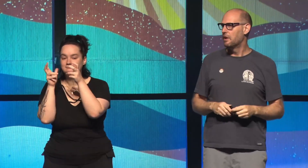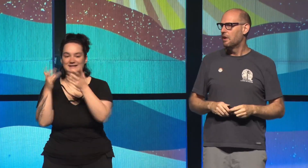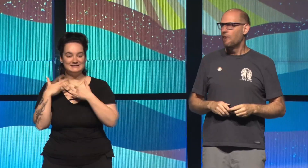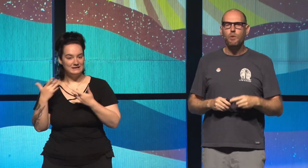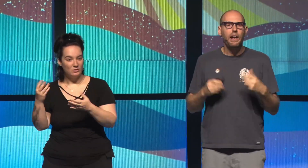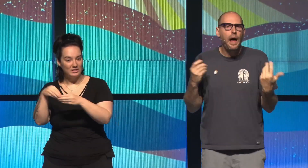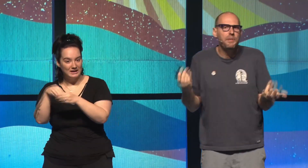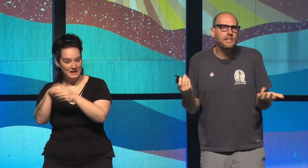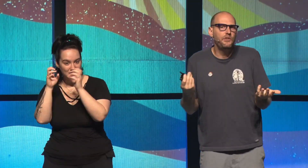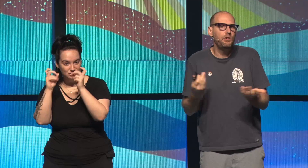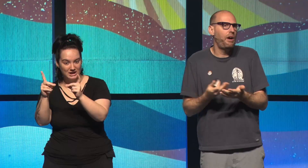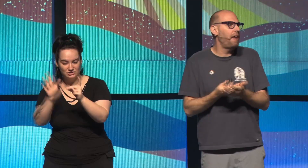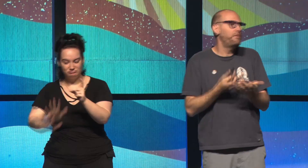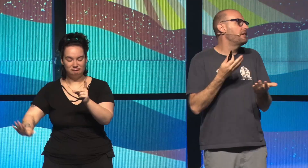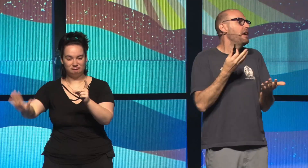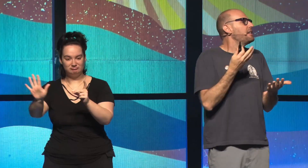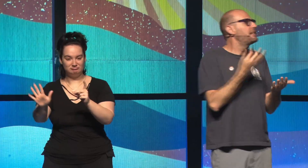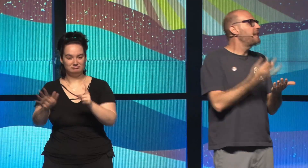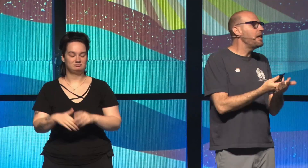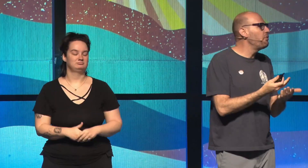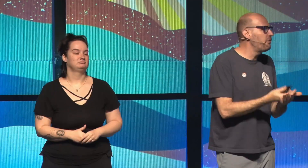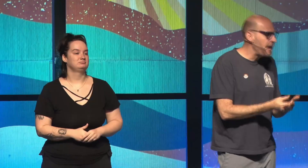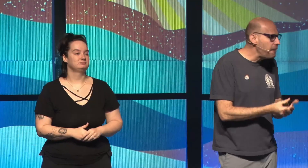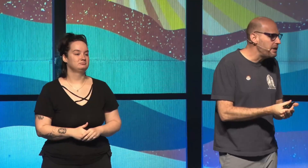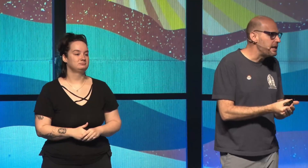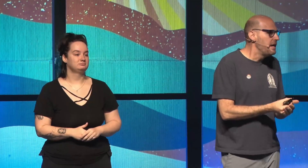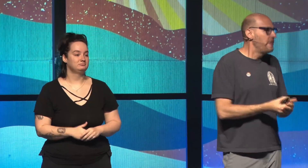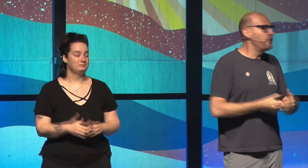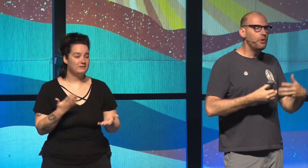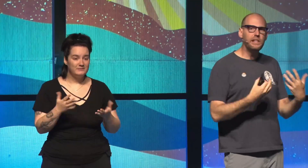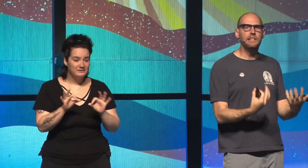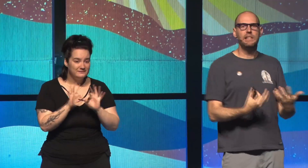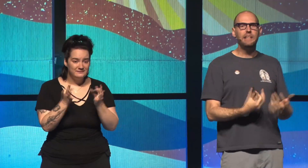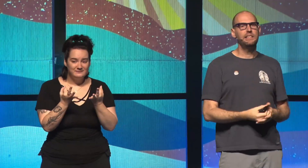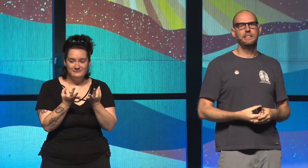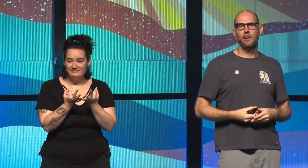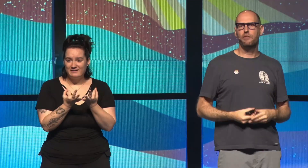environments? Right? What happens if you don't have the stable family